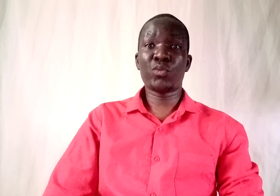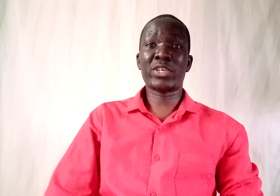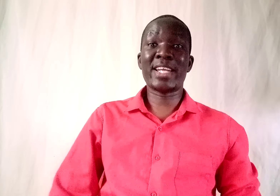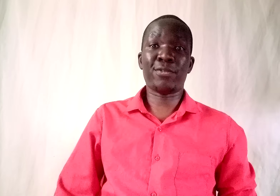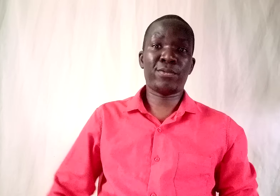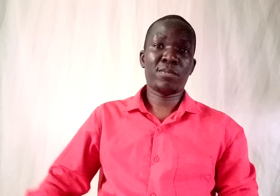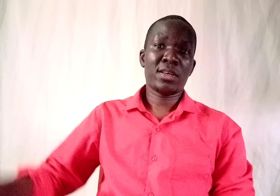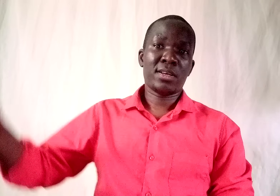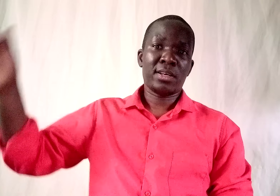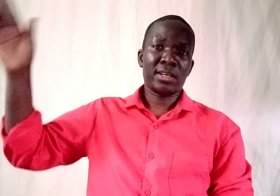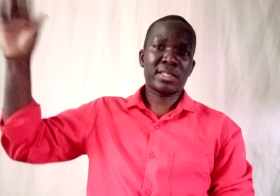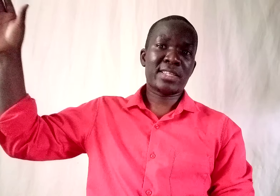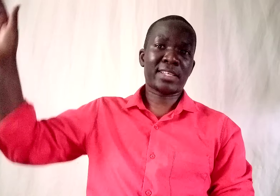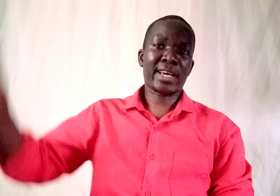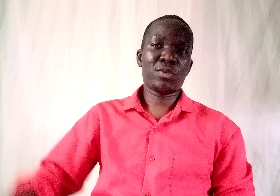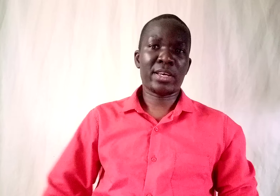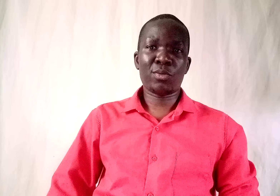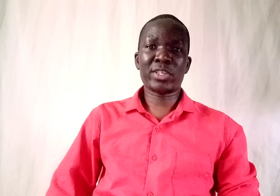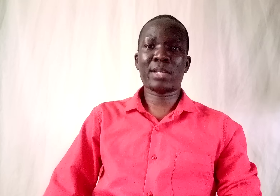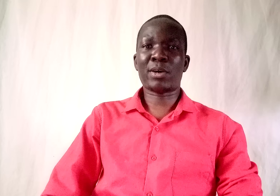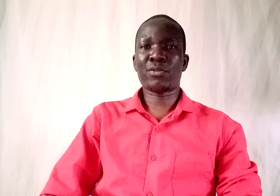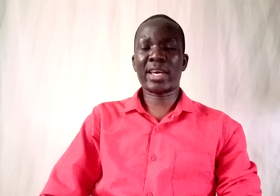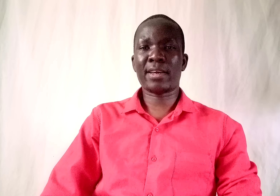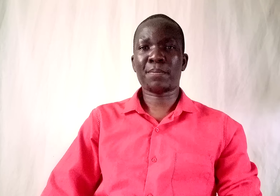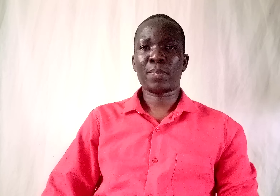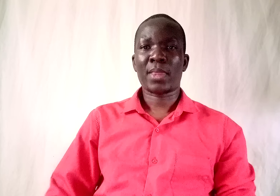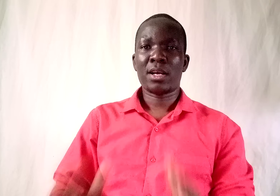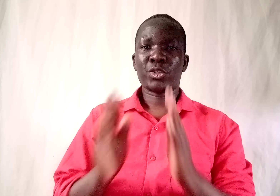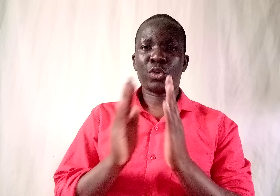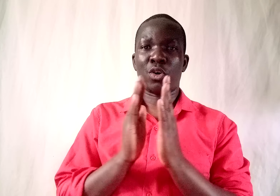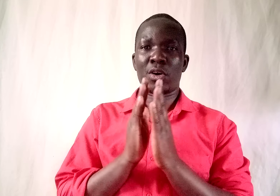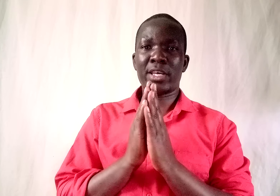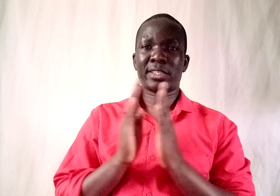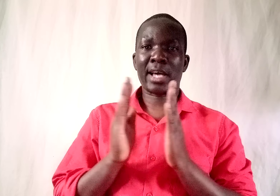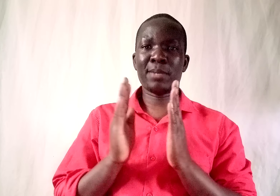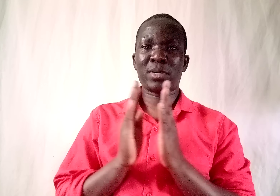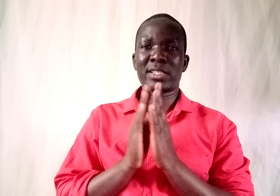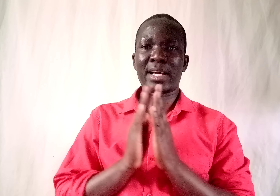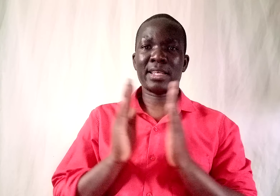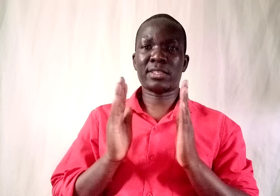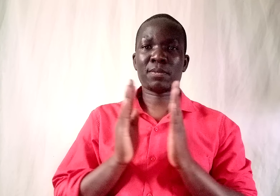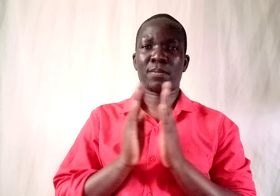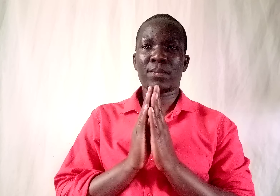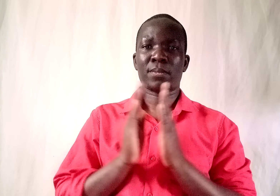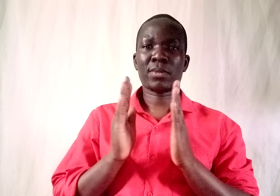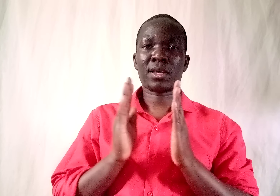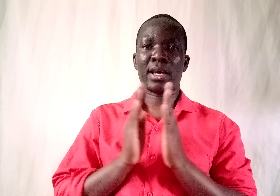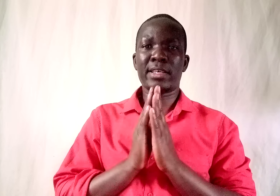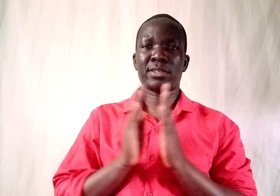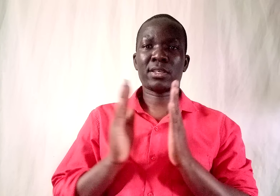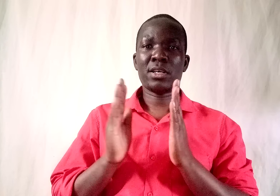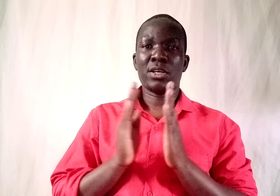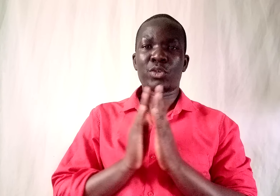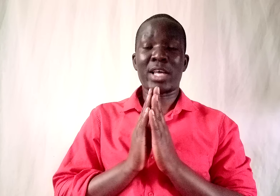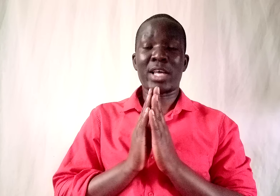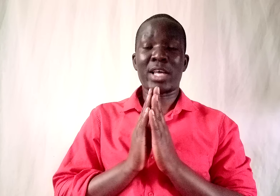the Deaf, it's in the other side, the western part of Kenya. So they sign priests like this. So that's why I